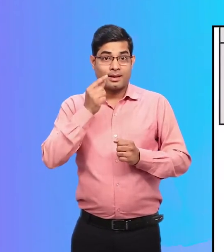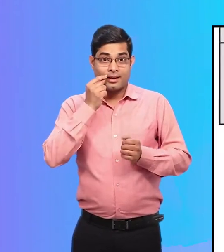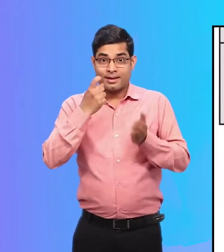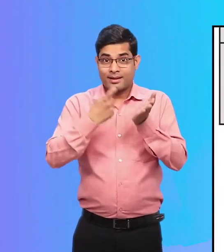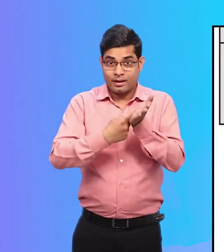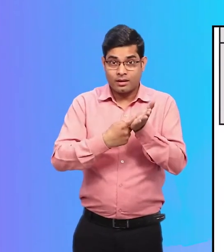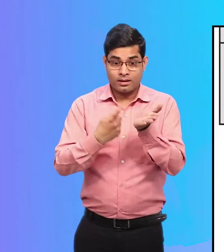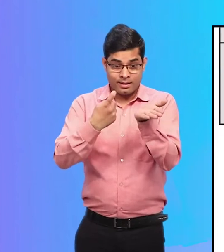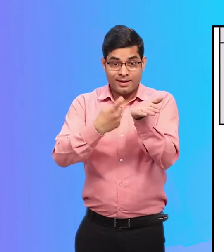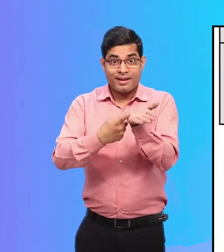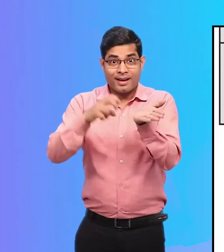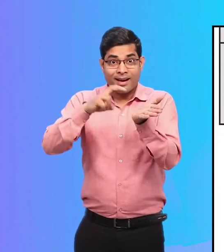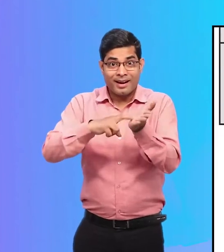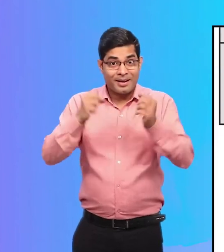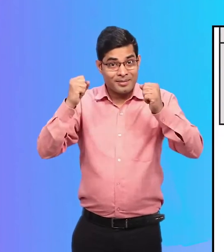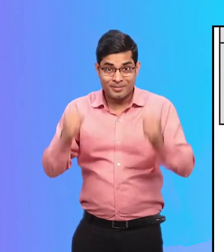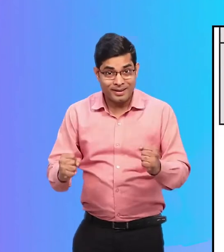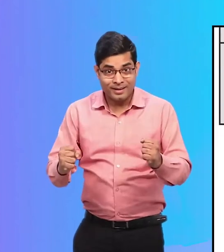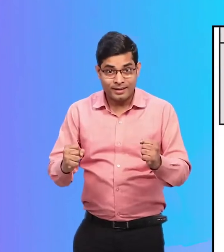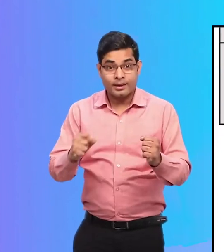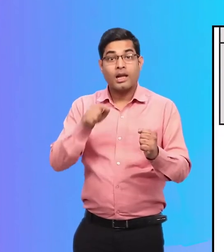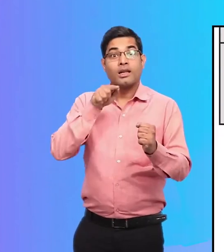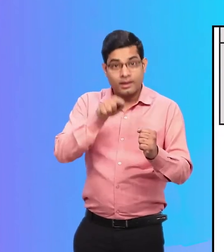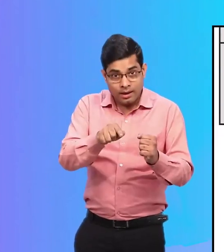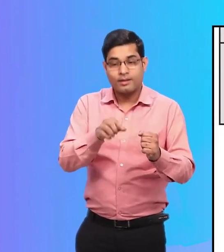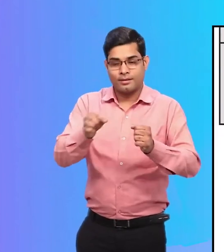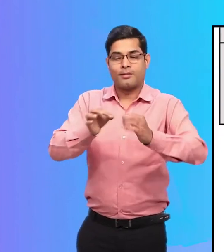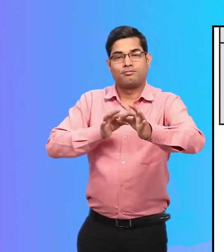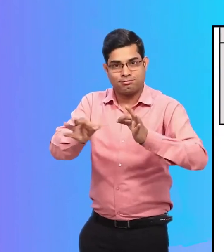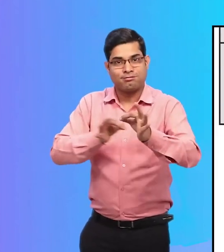Rohan is explaining about reserved seating.